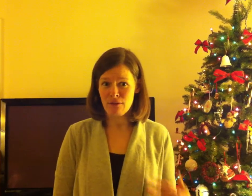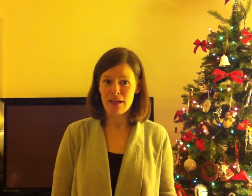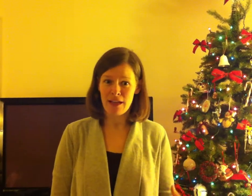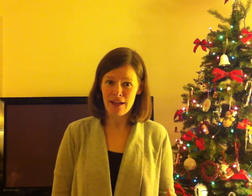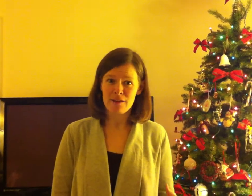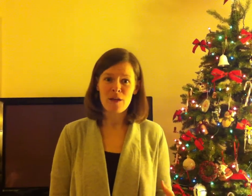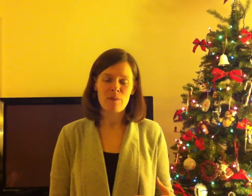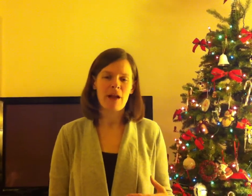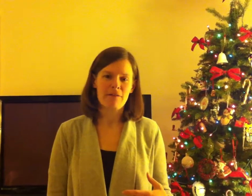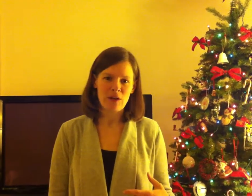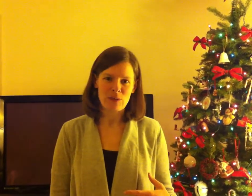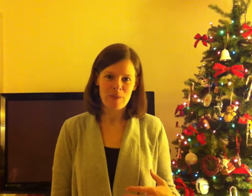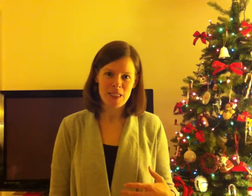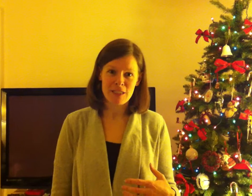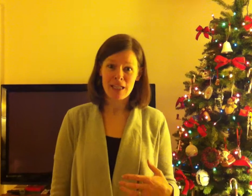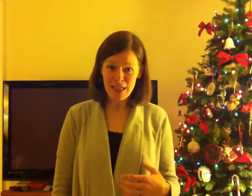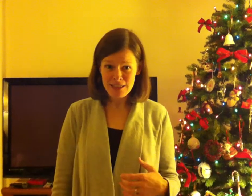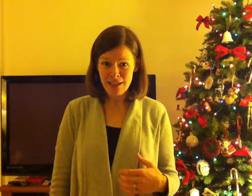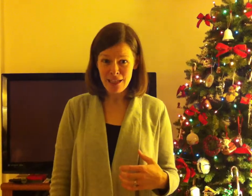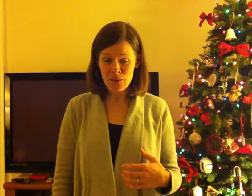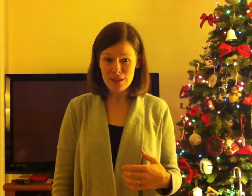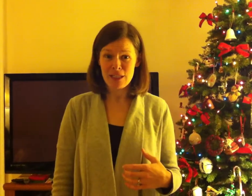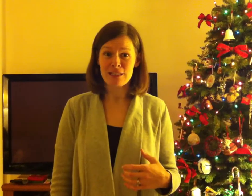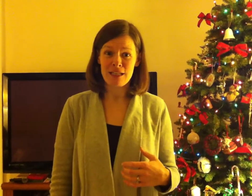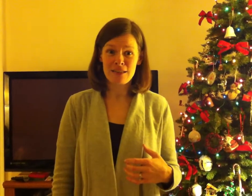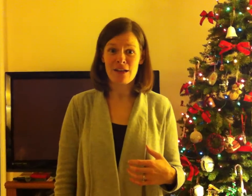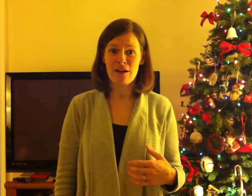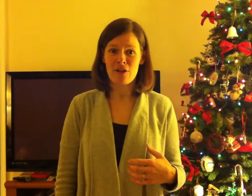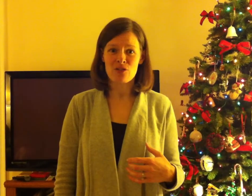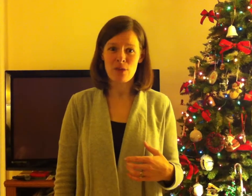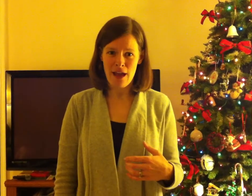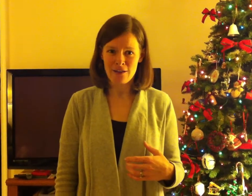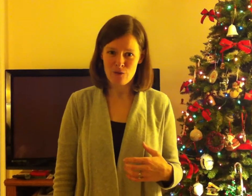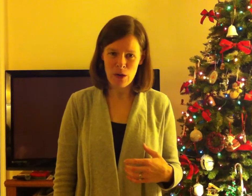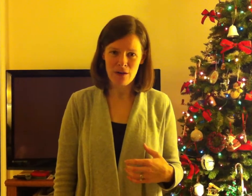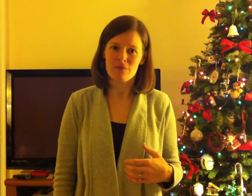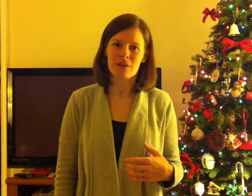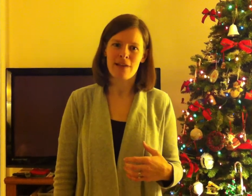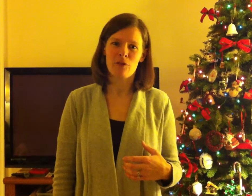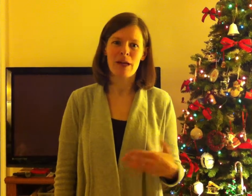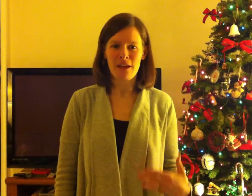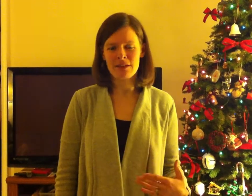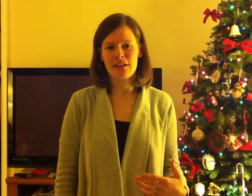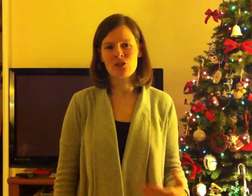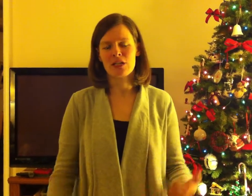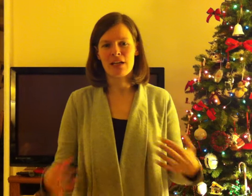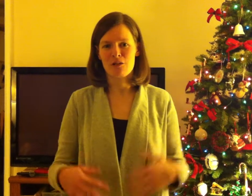right hand, but I found that when I'm teaching kids sign language, it's easier if I do the active part of the sign with my left hand so that they can